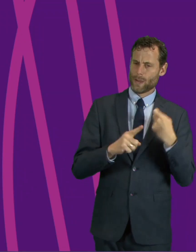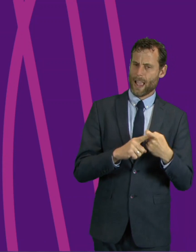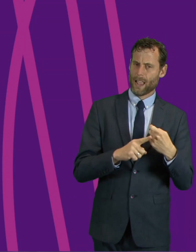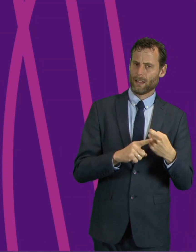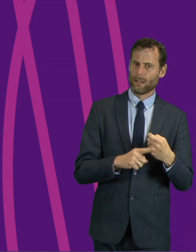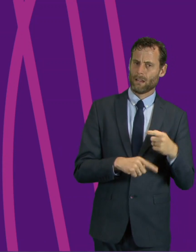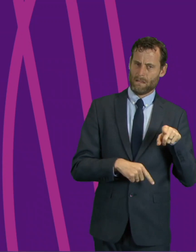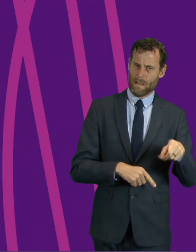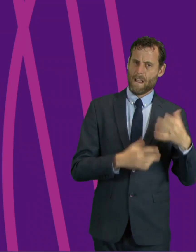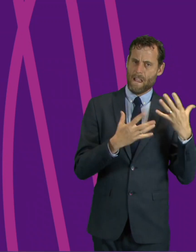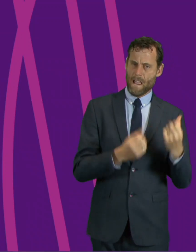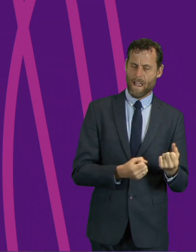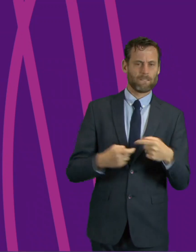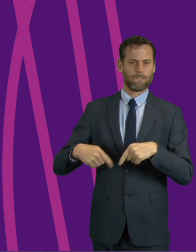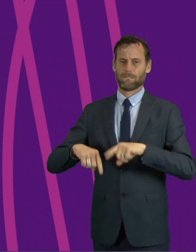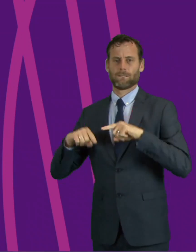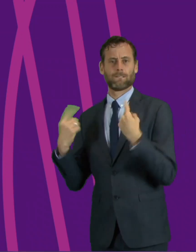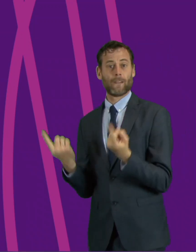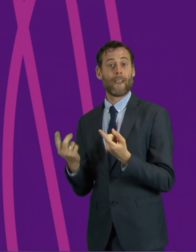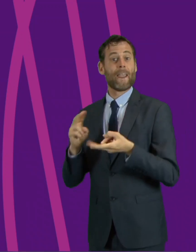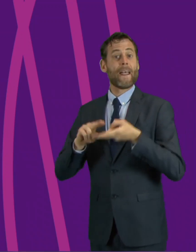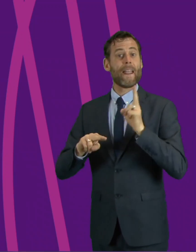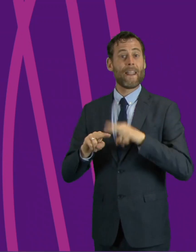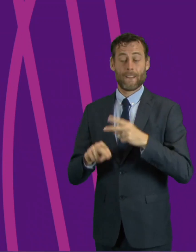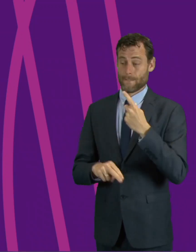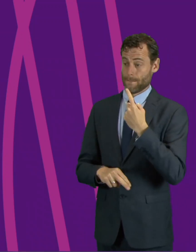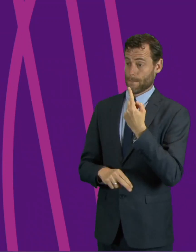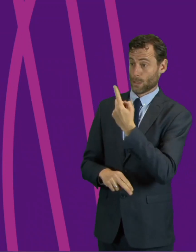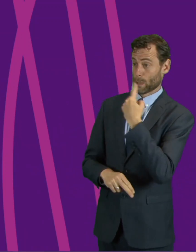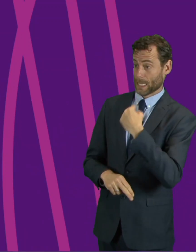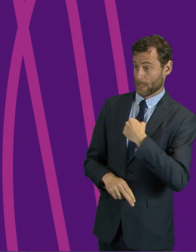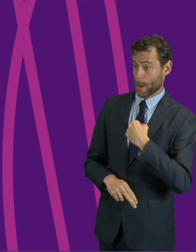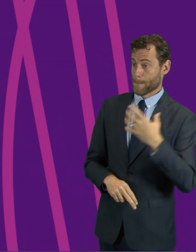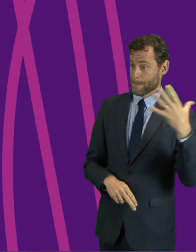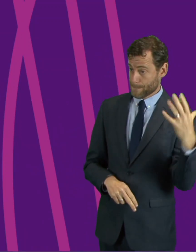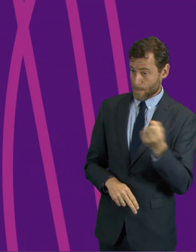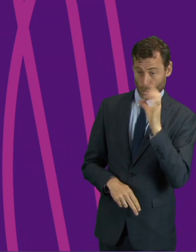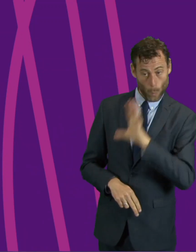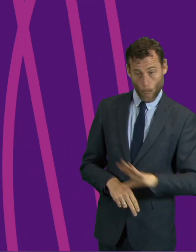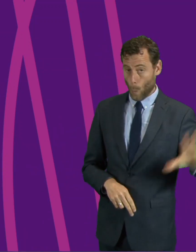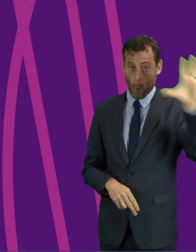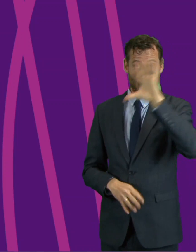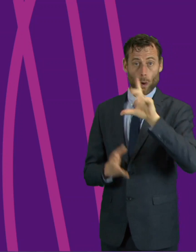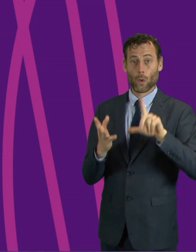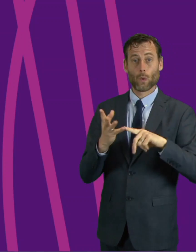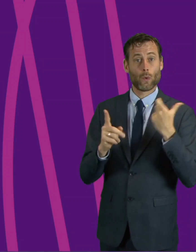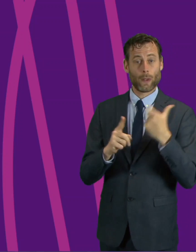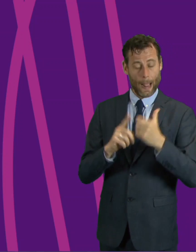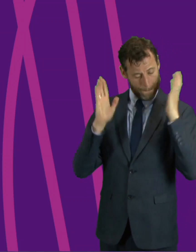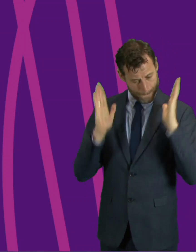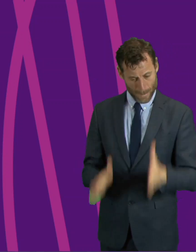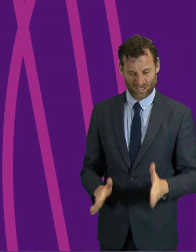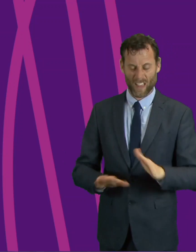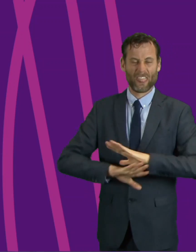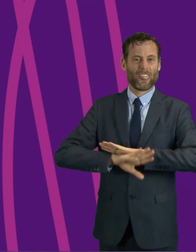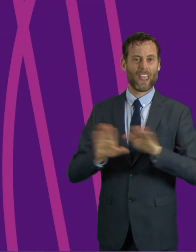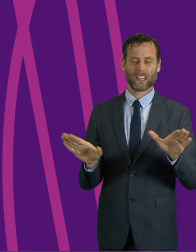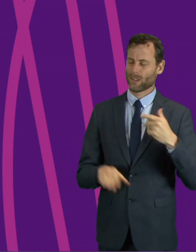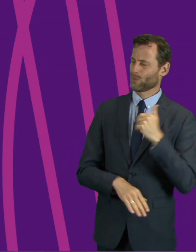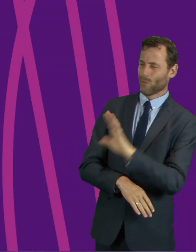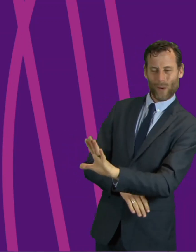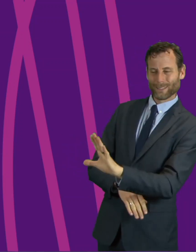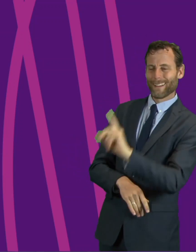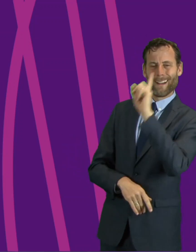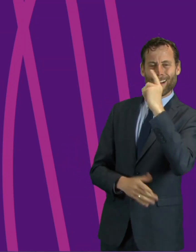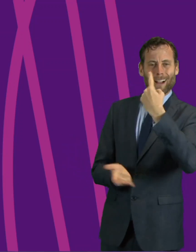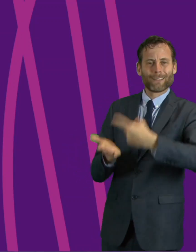very clear. If somebody says to me it has to be UK-wide at all costs, I'll say that's the wrong starting point. If somebody else says to me it has